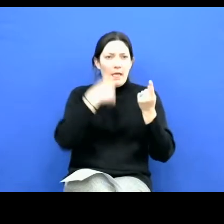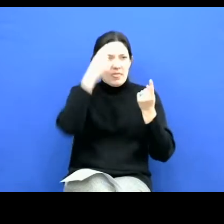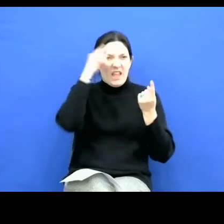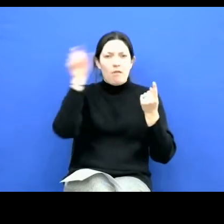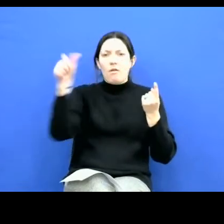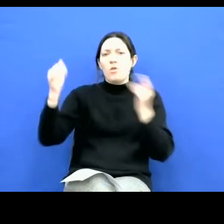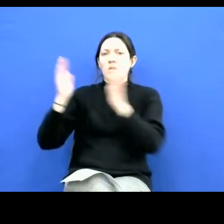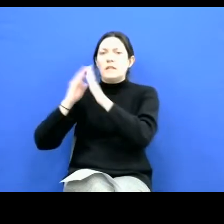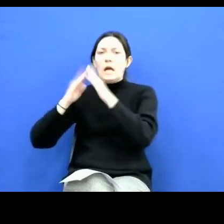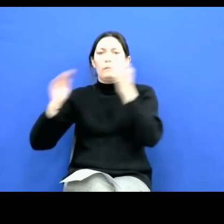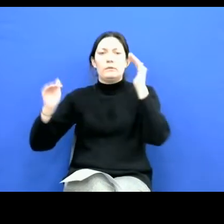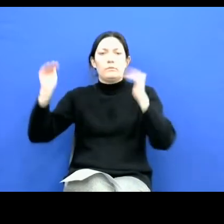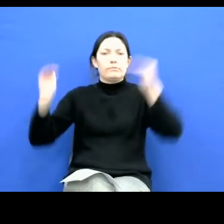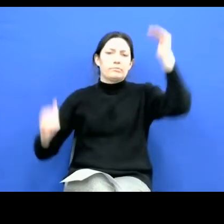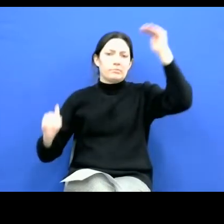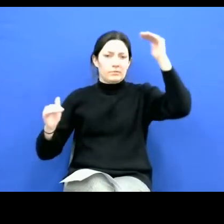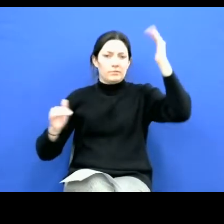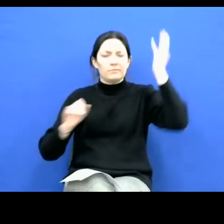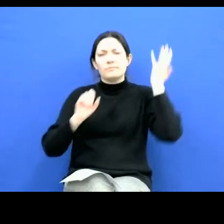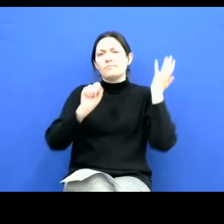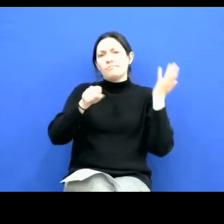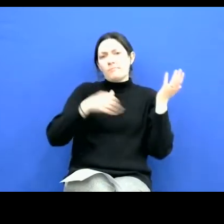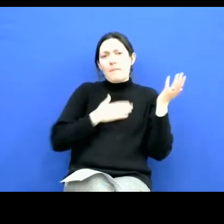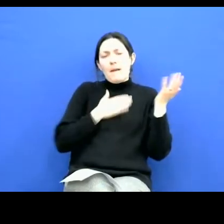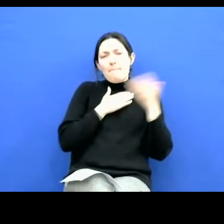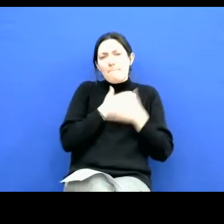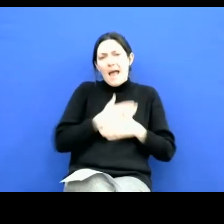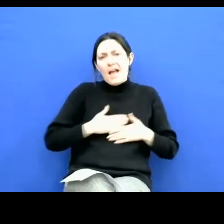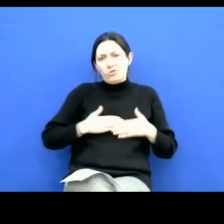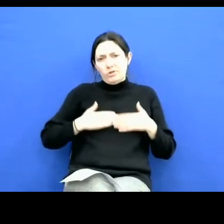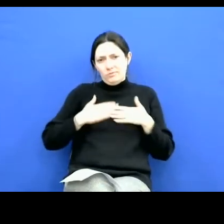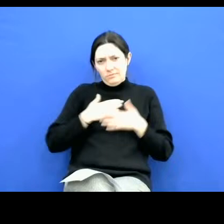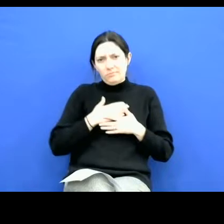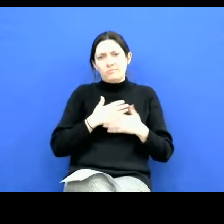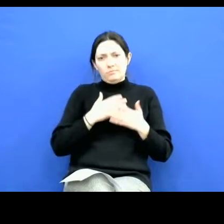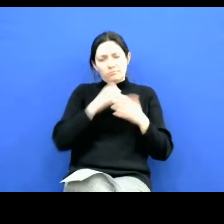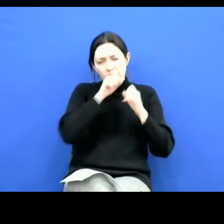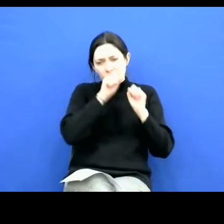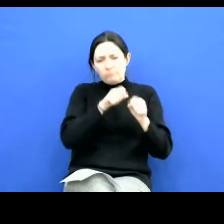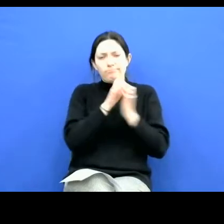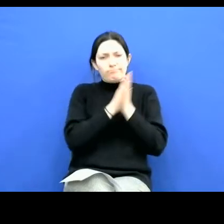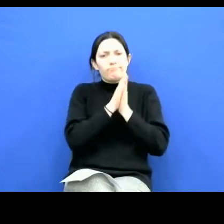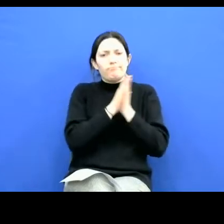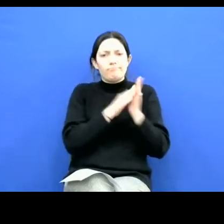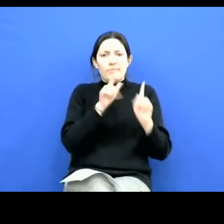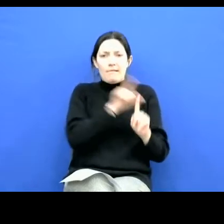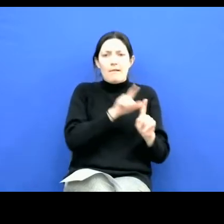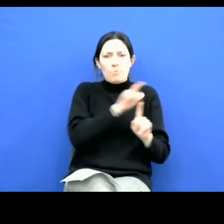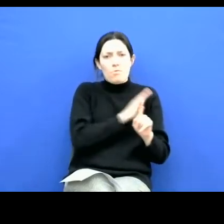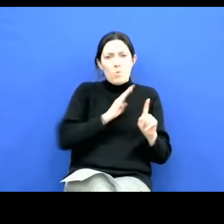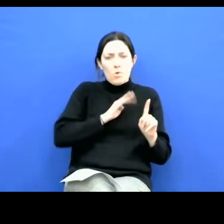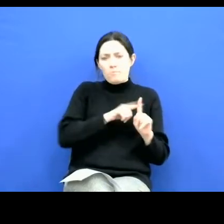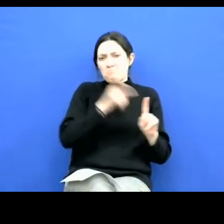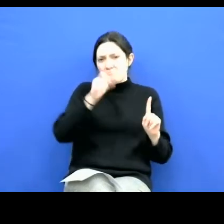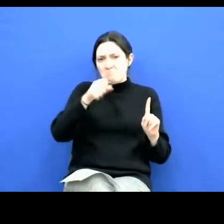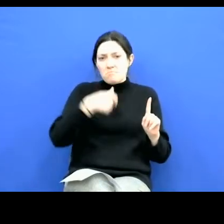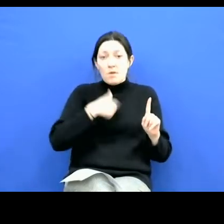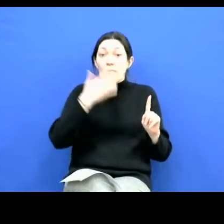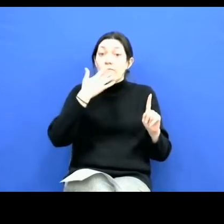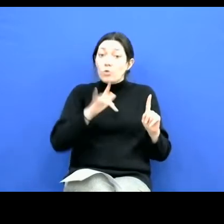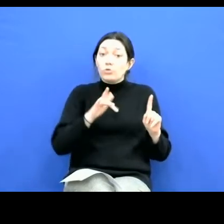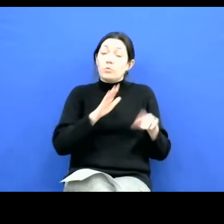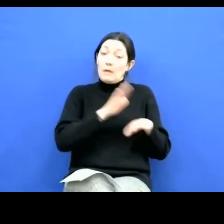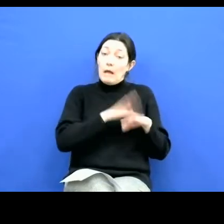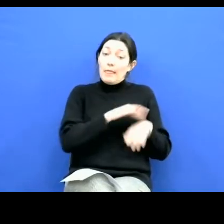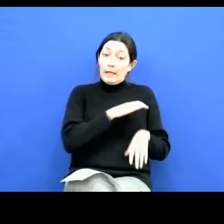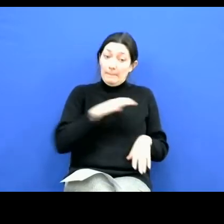do. And yes, my passion was the library board. I was fortunate enough to serve on the committee for when the library was open and